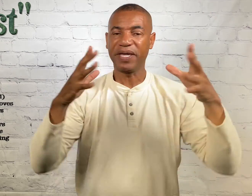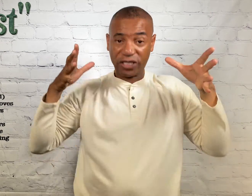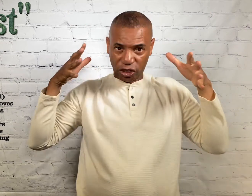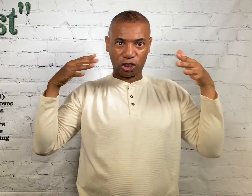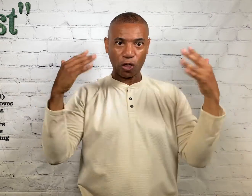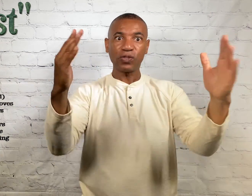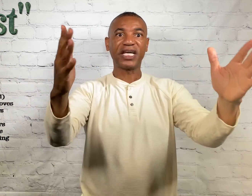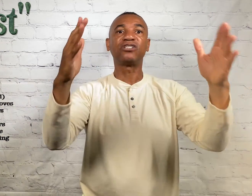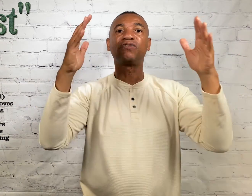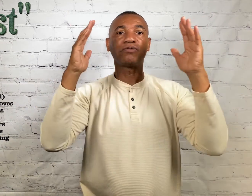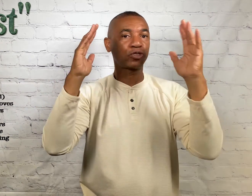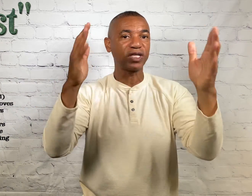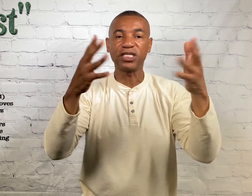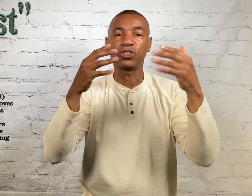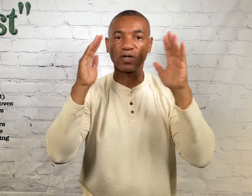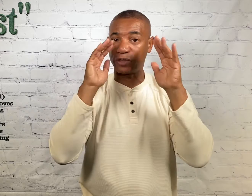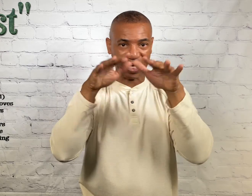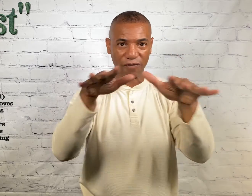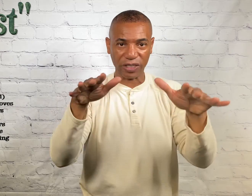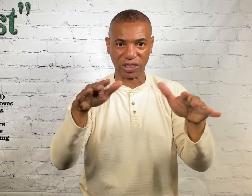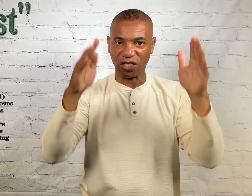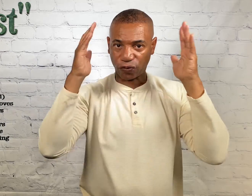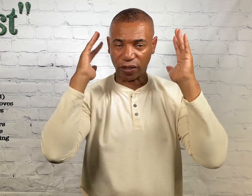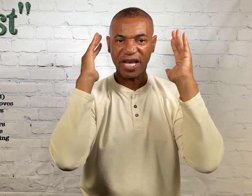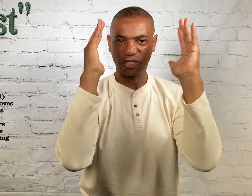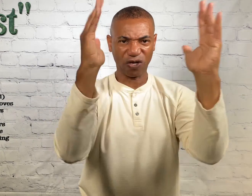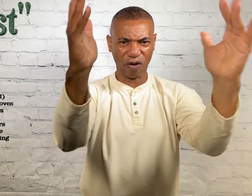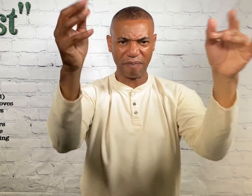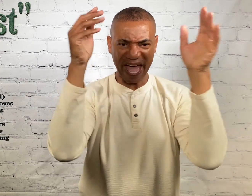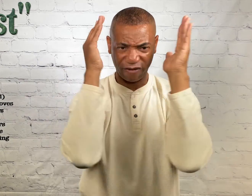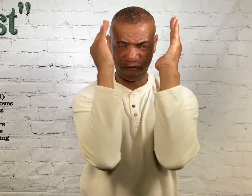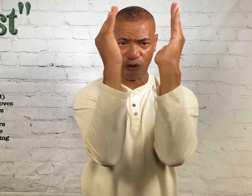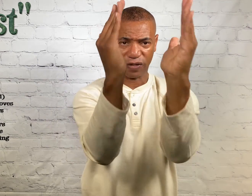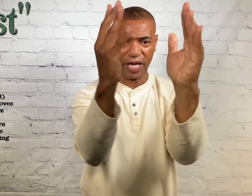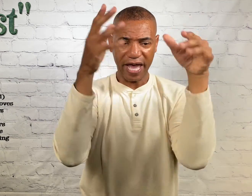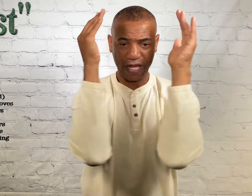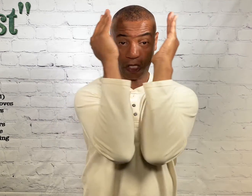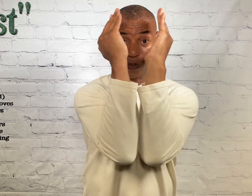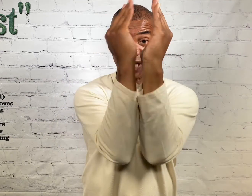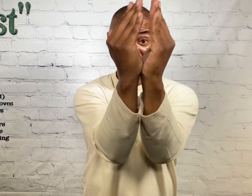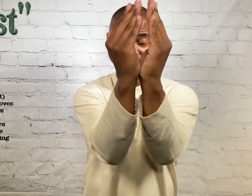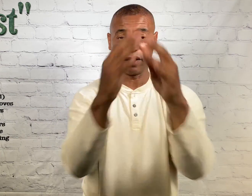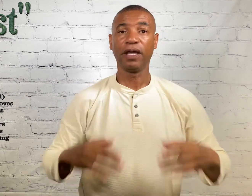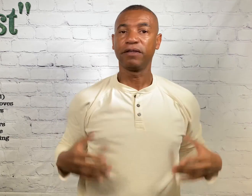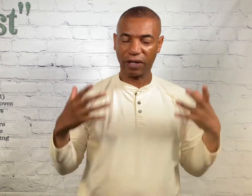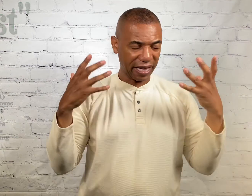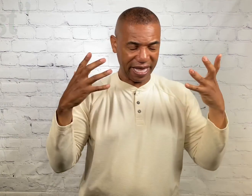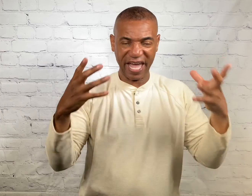Because it's so dense, full of trees and shrubs, you can't really see through it. So you're going back and forth and closing in like a